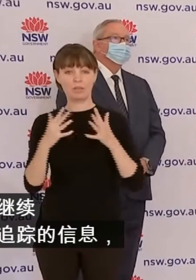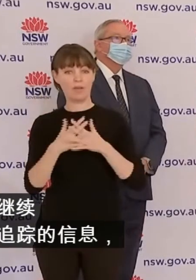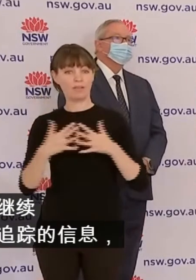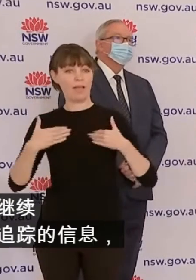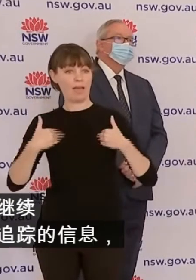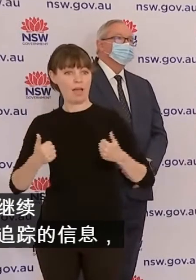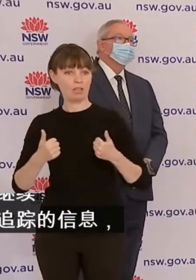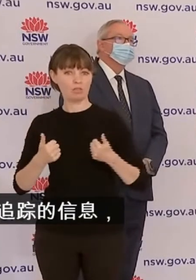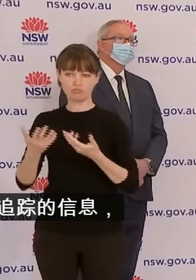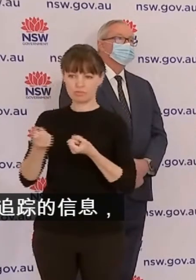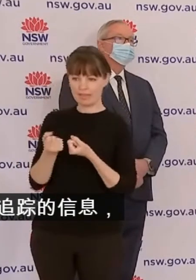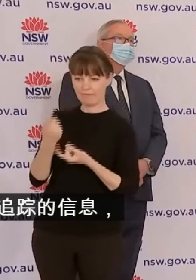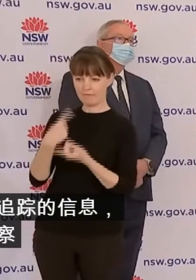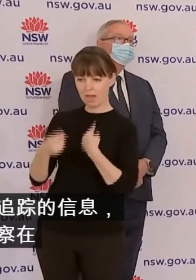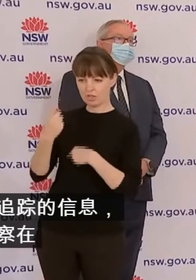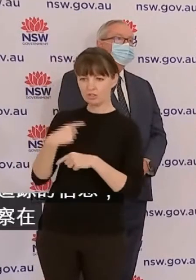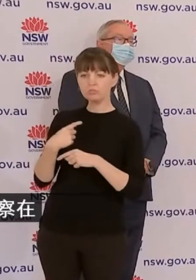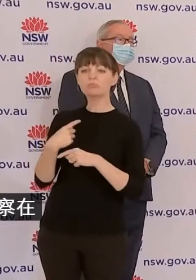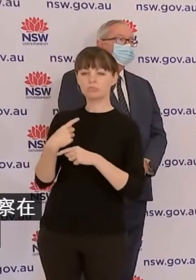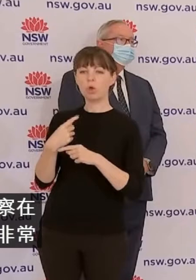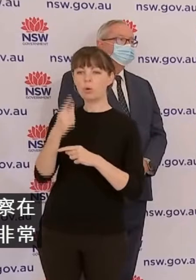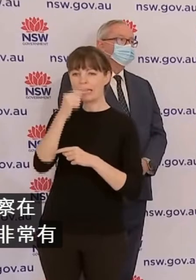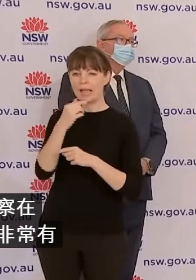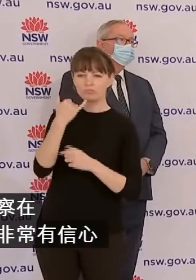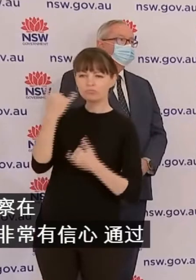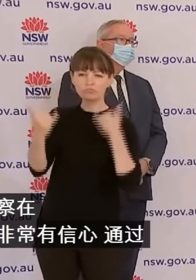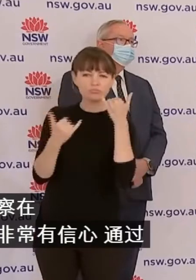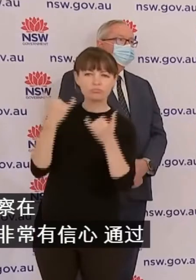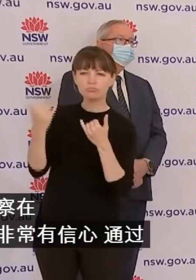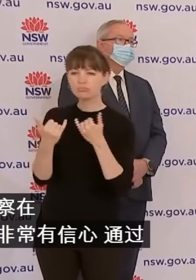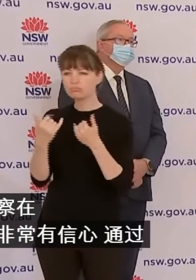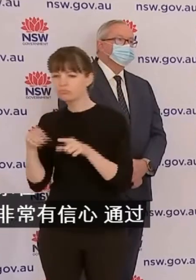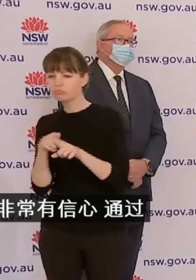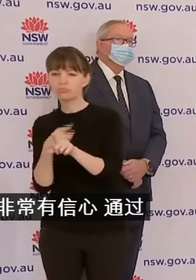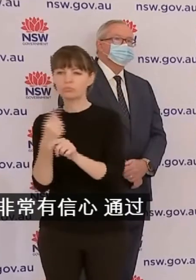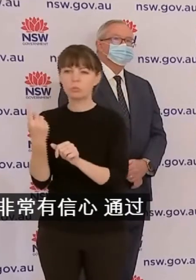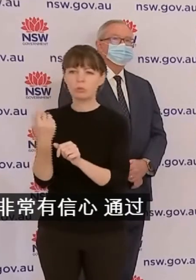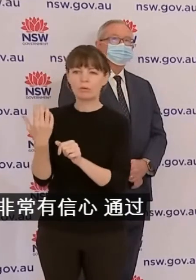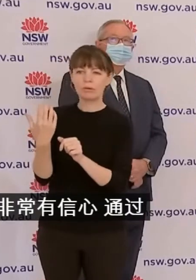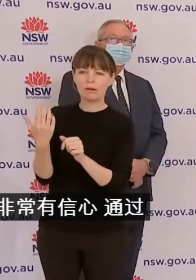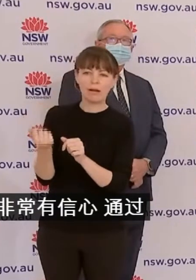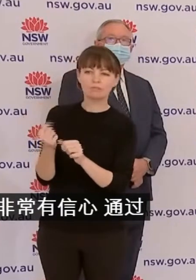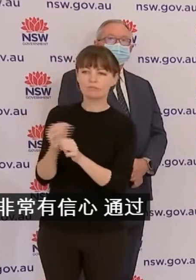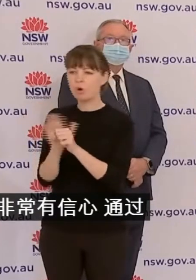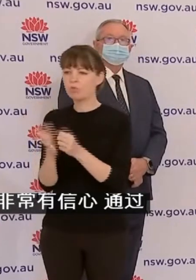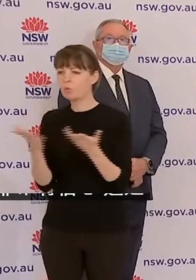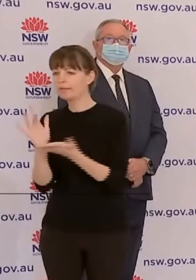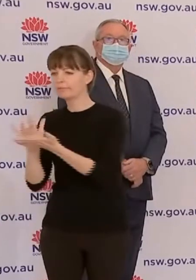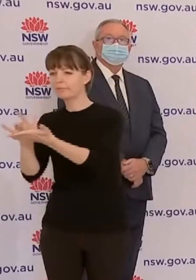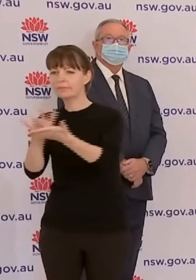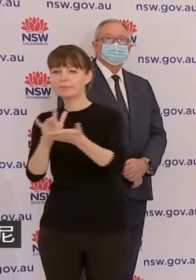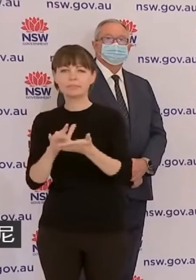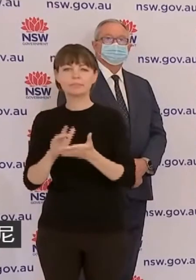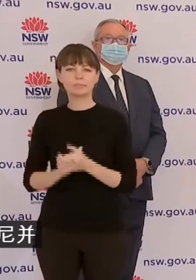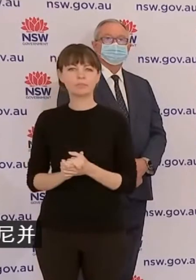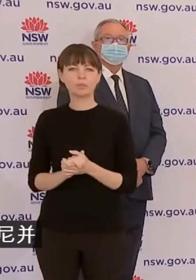contact tracing. But the police up there are very confident as they move through the inquiries that they're making around that man